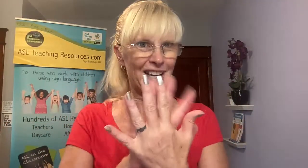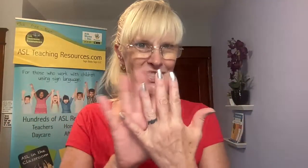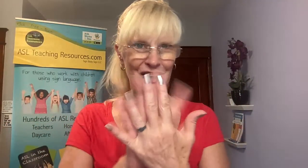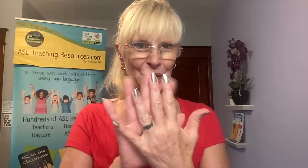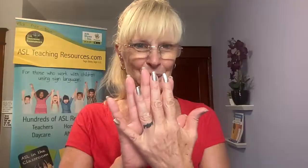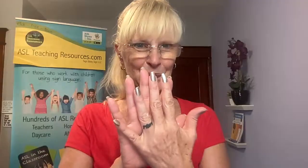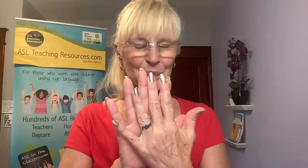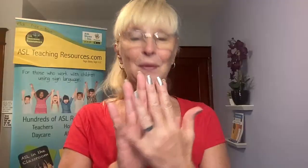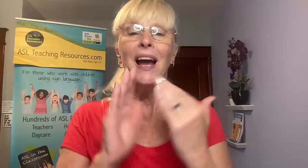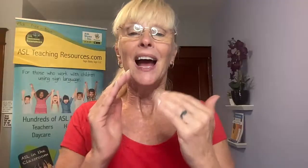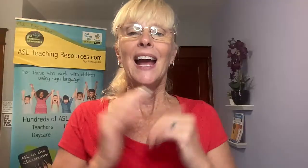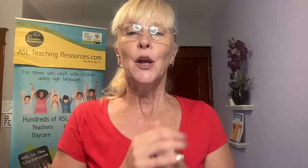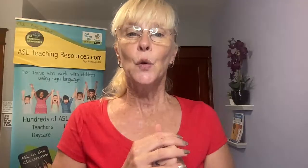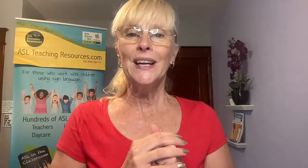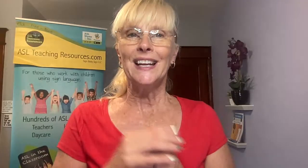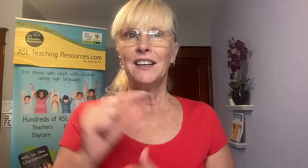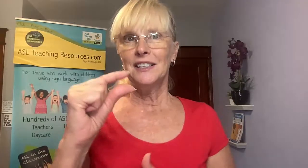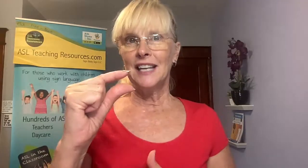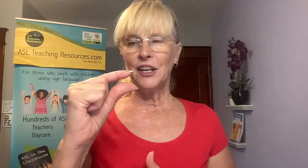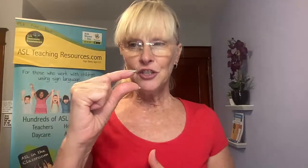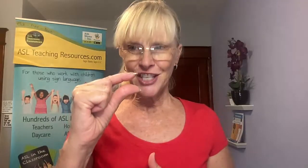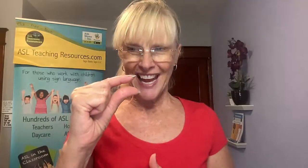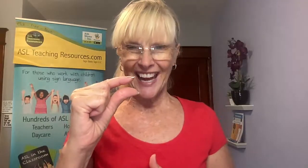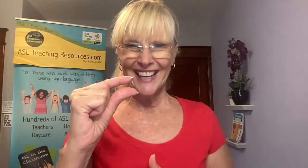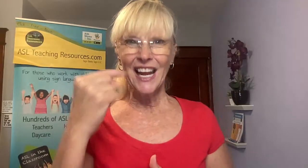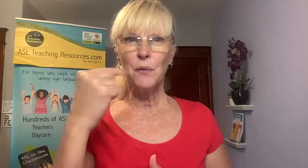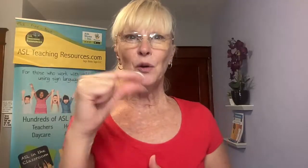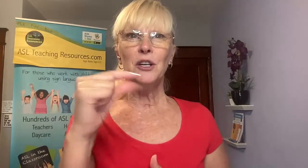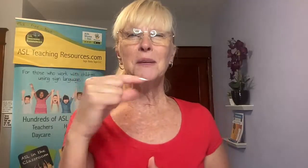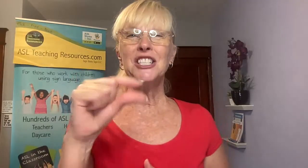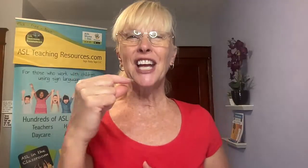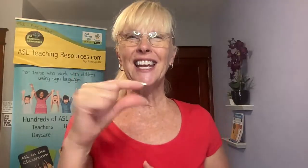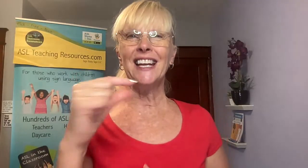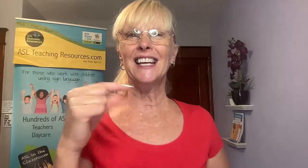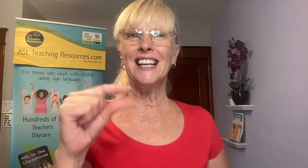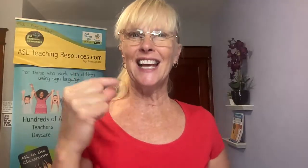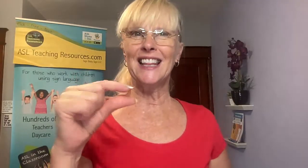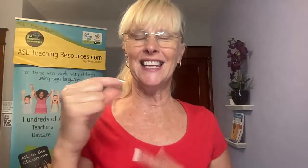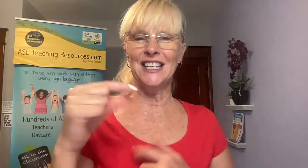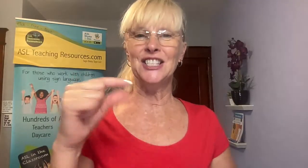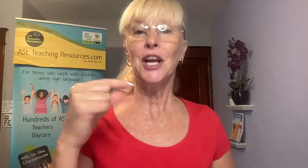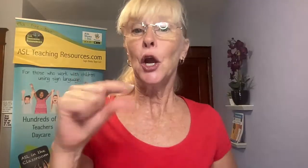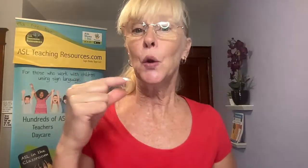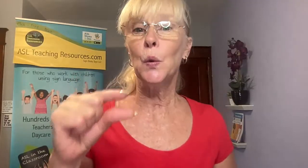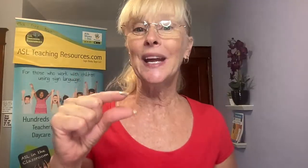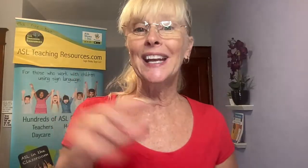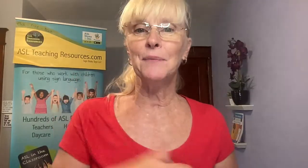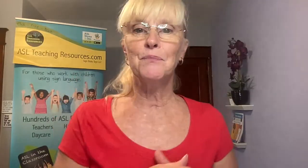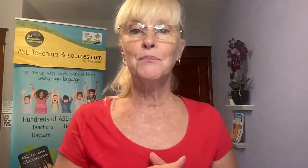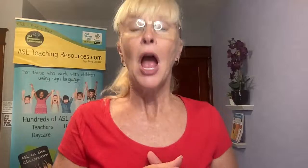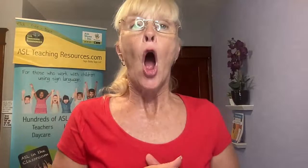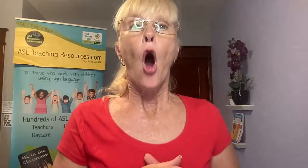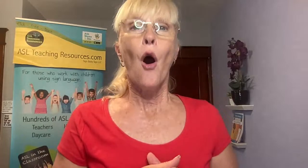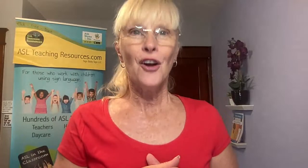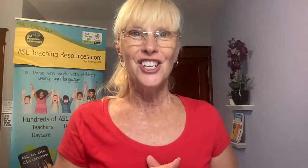too. Green. Take your G hand and we're going to be shaking it like this. Green.